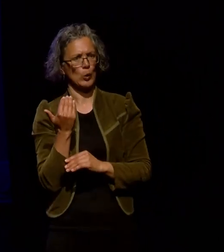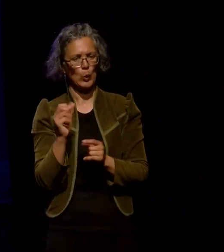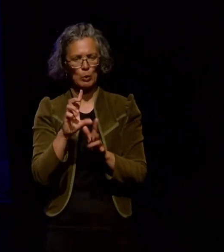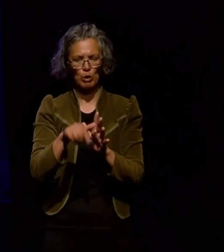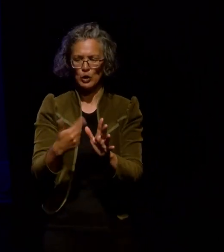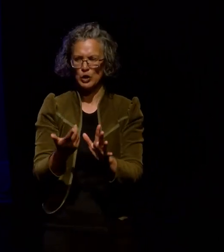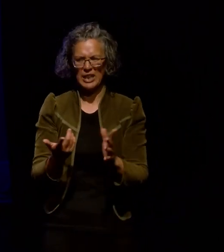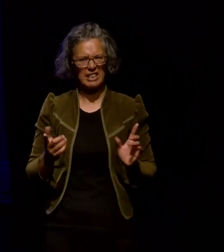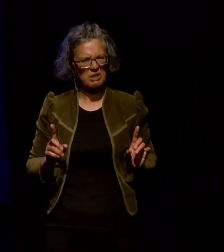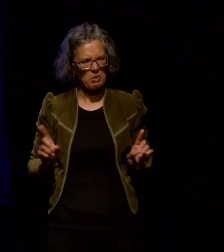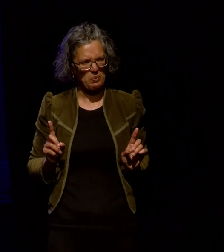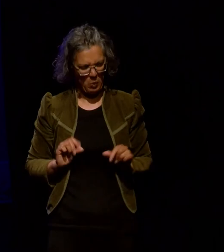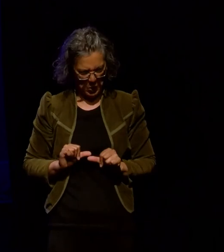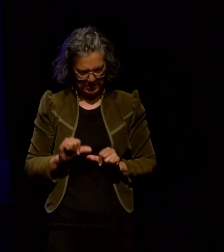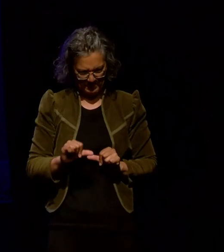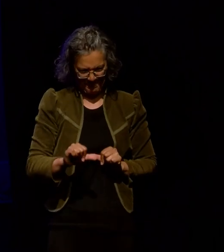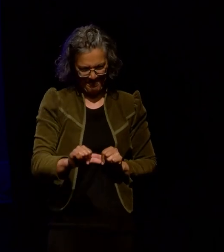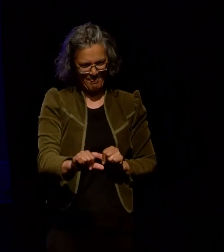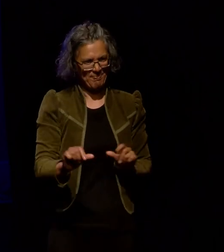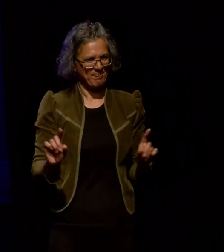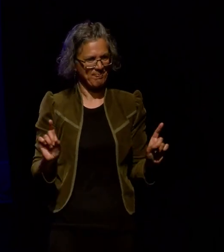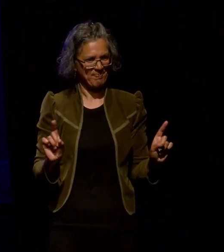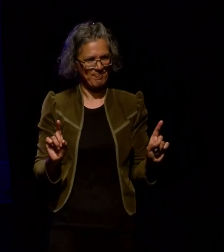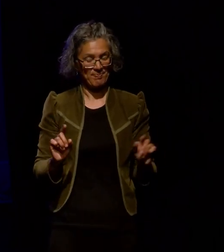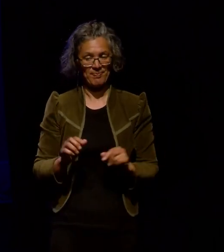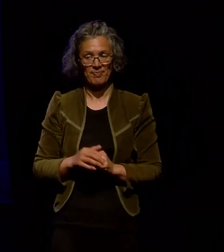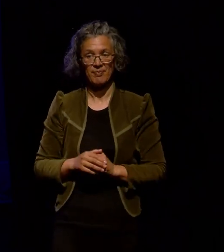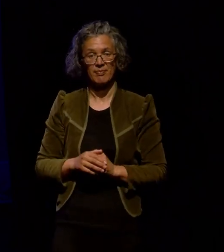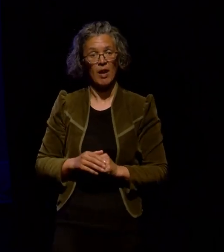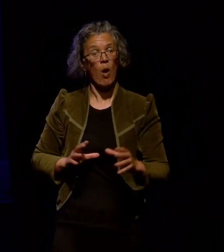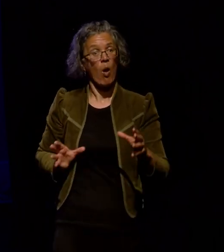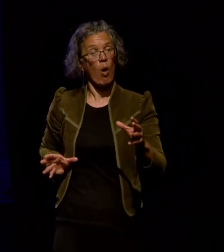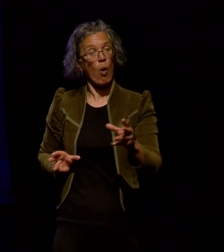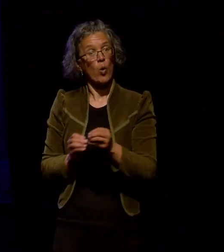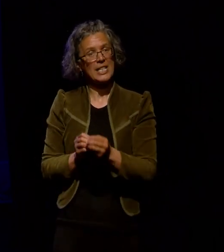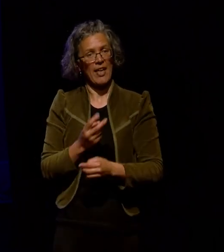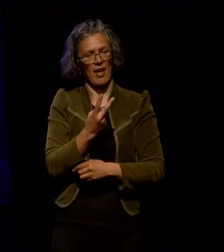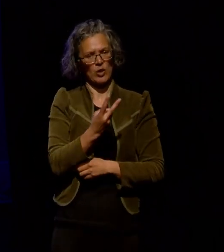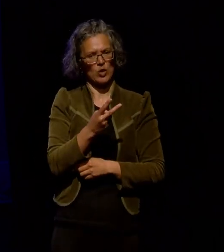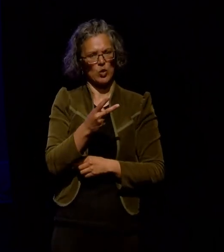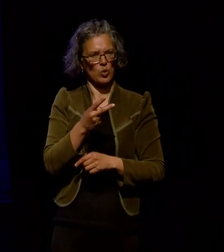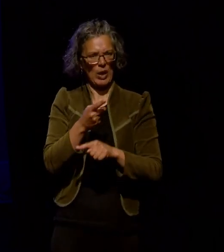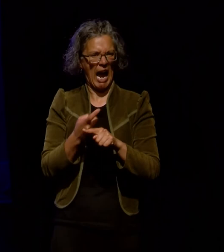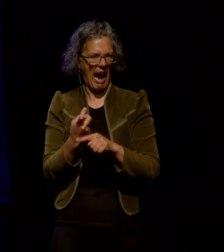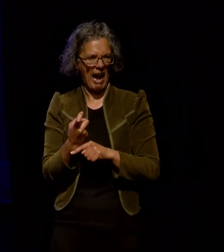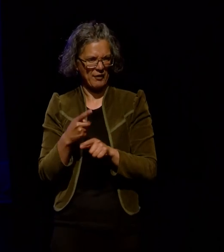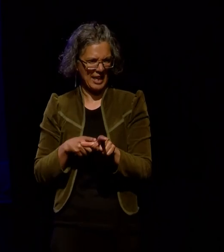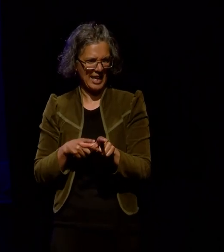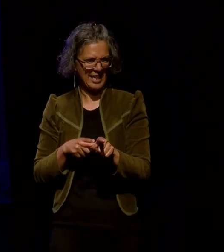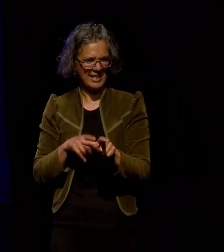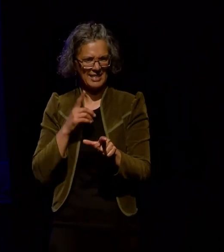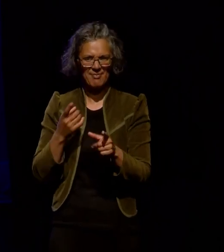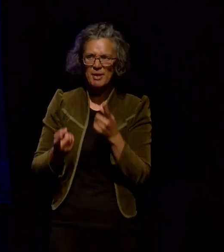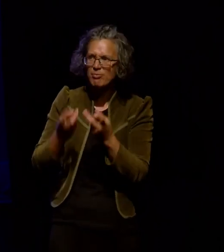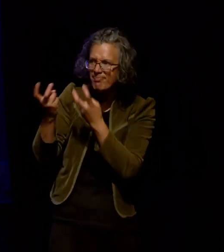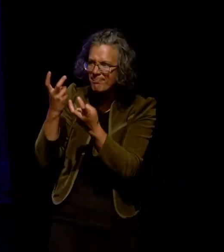But what are we going to do? The project's for 2.5 years, and we're just recruiting the team now to lead us through it and to help us run